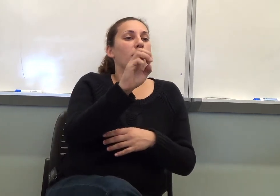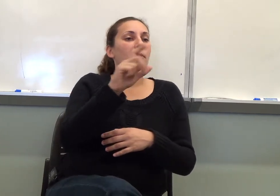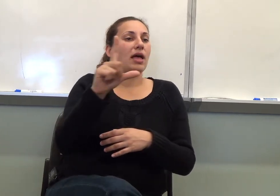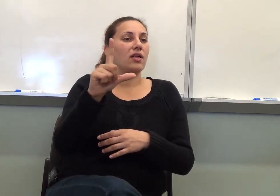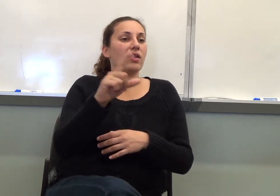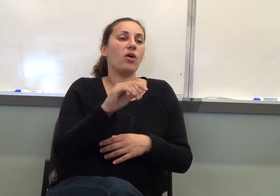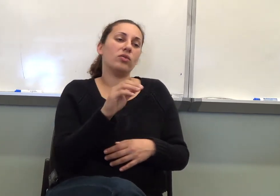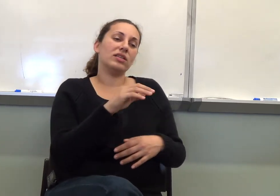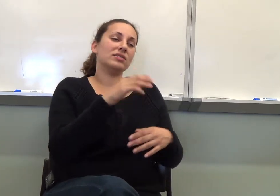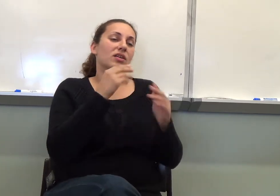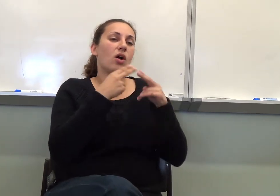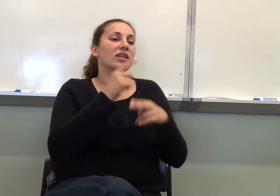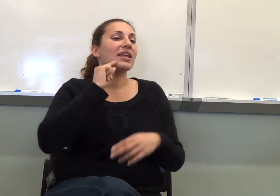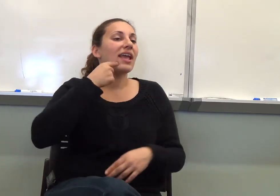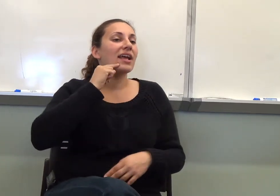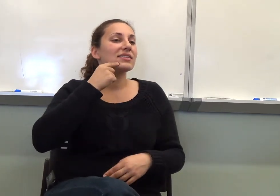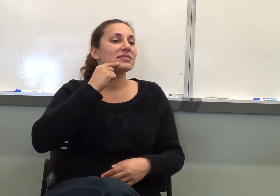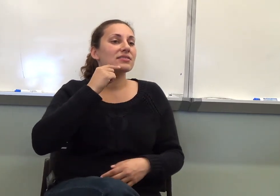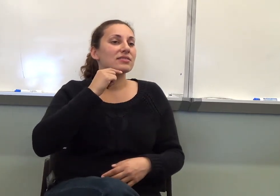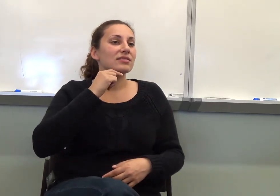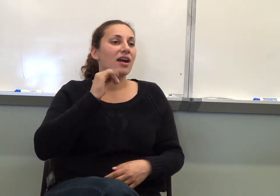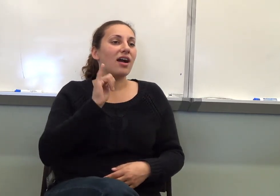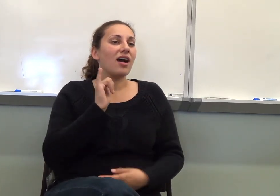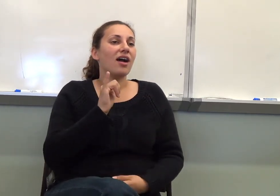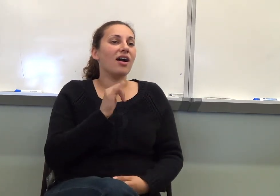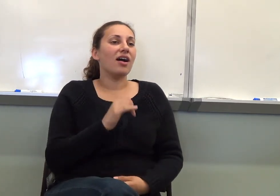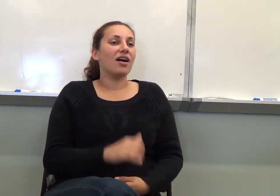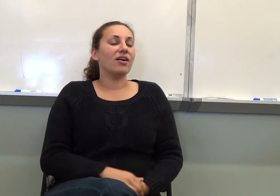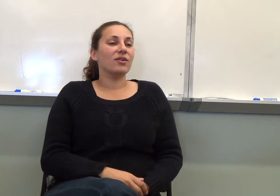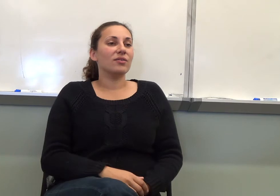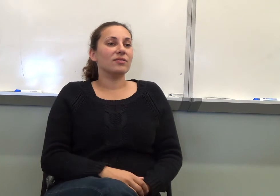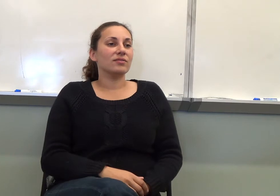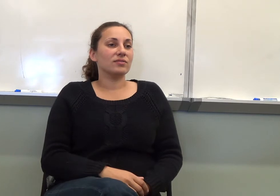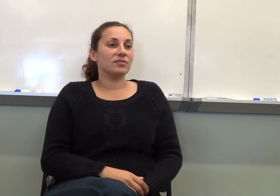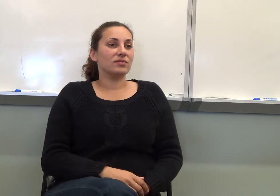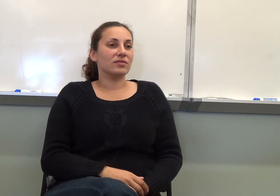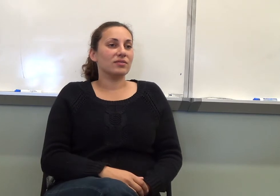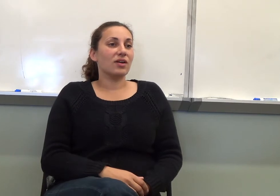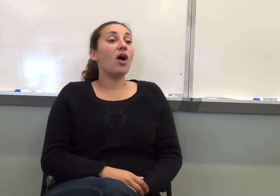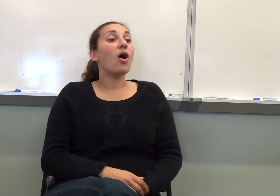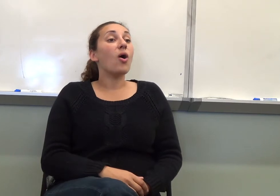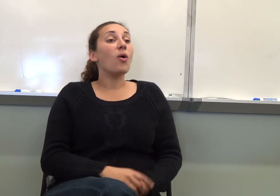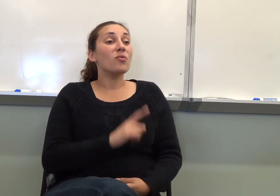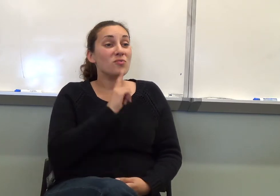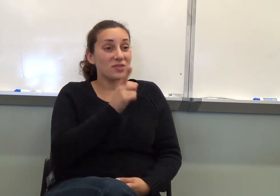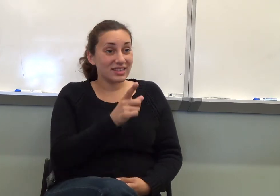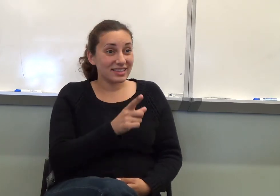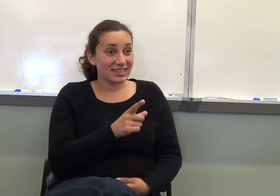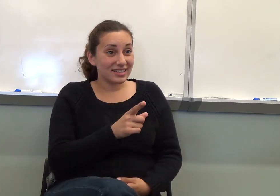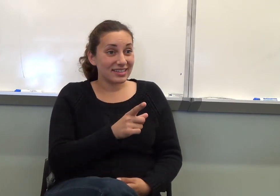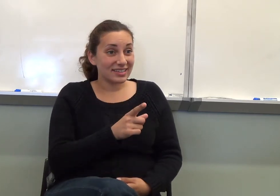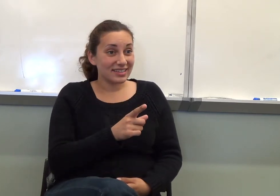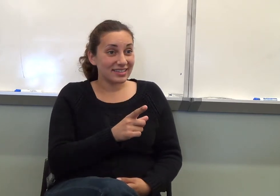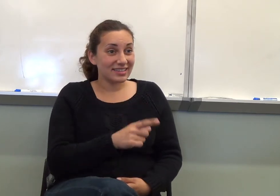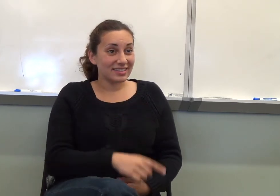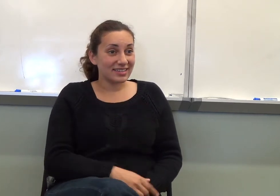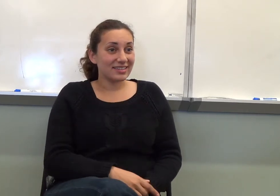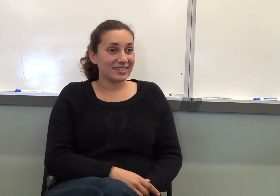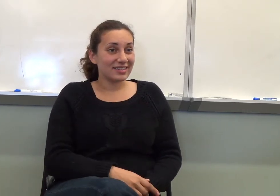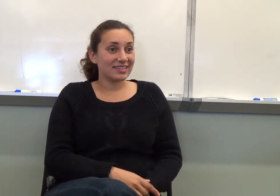answer, because there's just too many steps involved, too much going on. But that's the answer. If you put minus